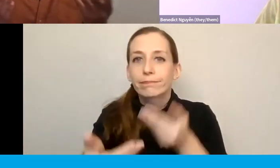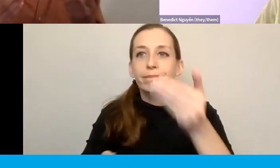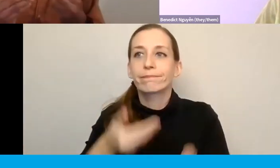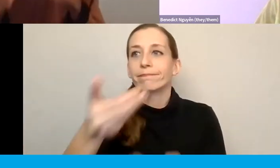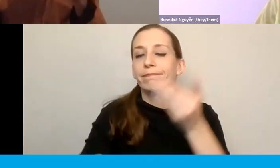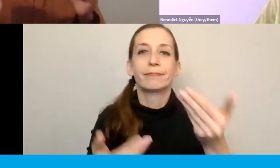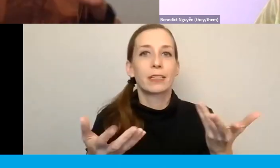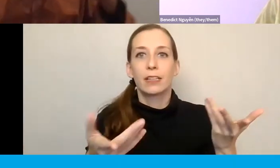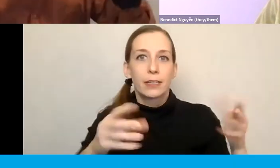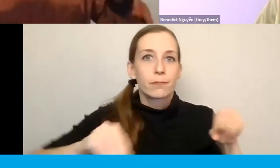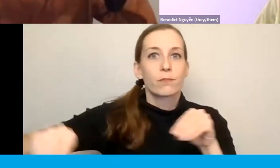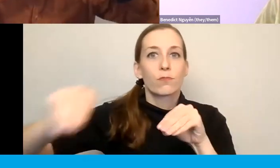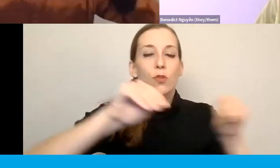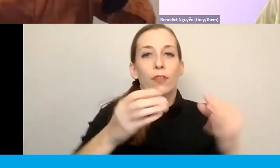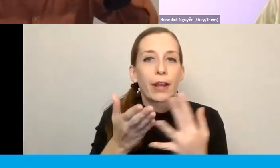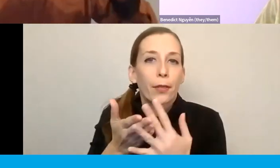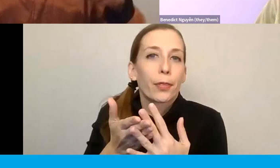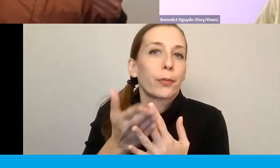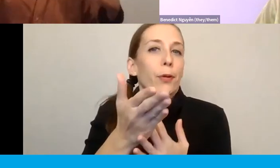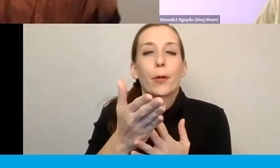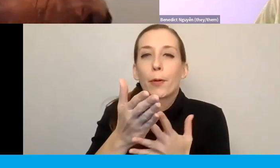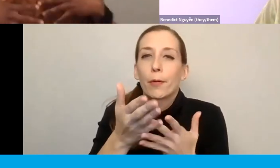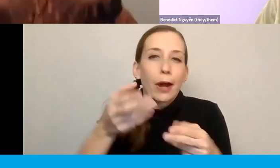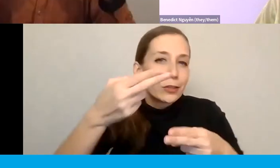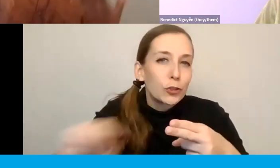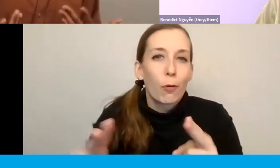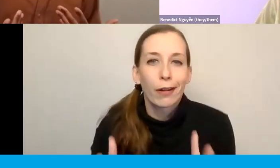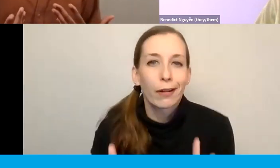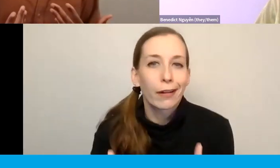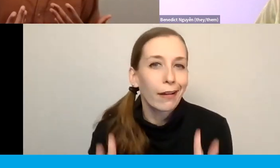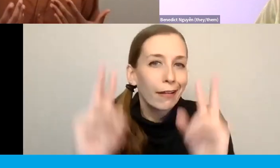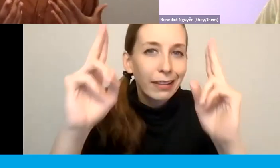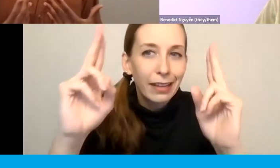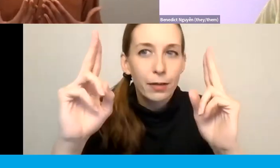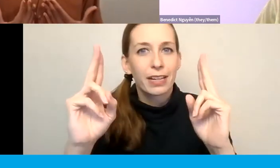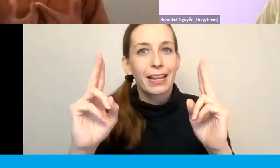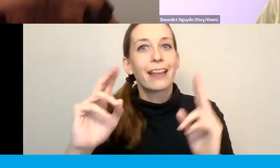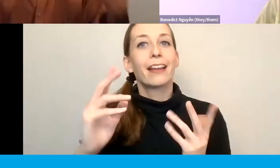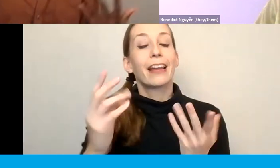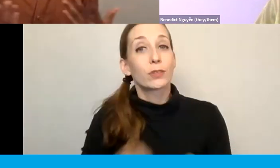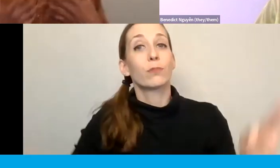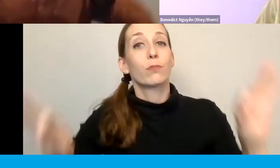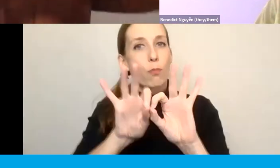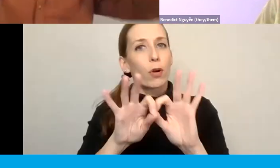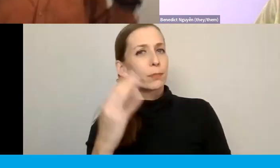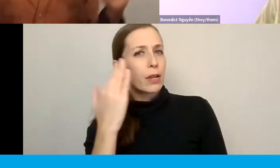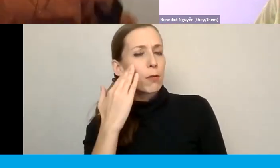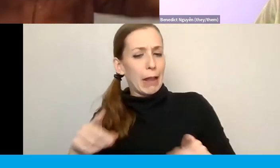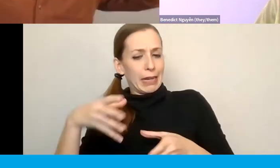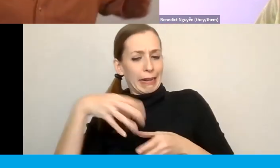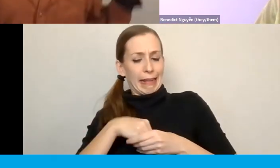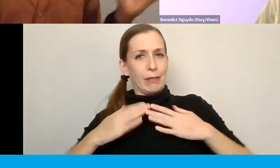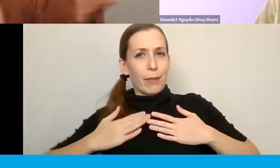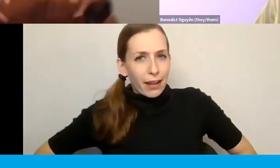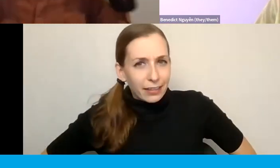phrase, it feels like we're making sort of like active decisions about what's happening in the body, that there's a sort of like subjectivity that comes